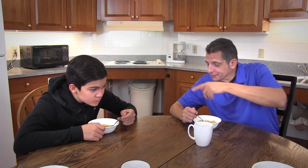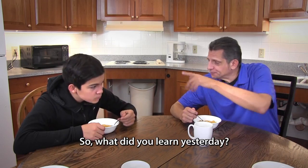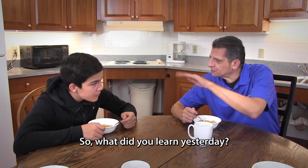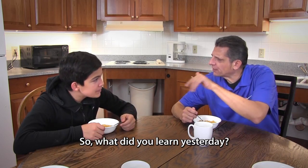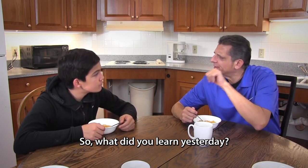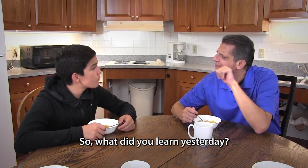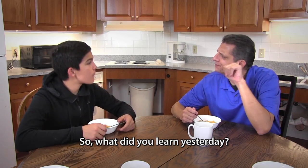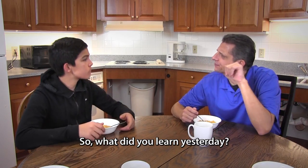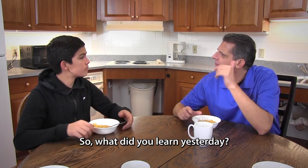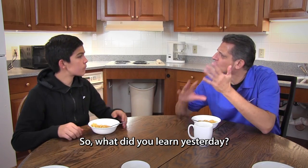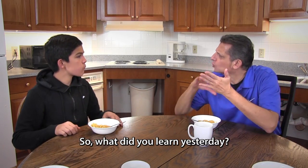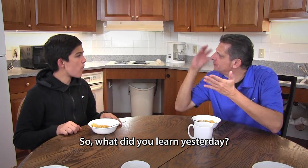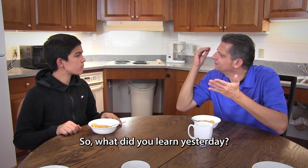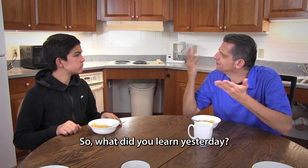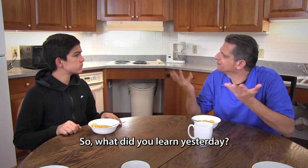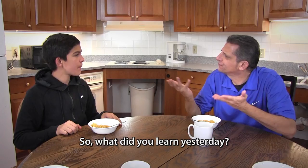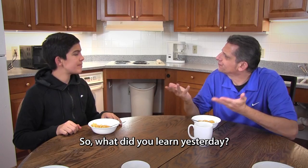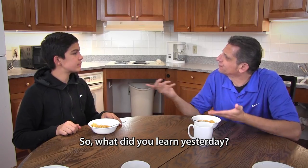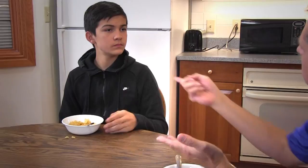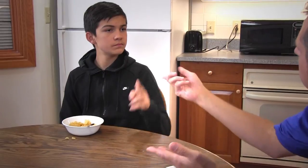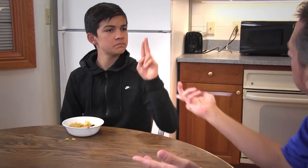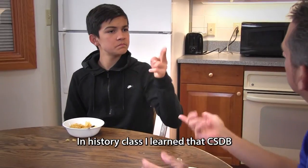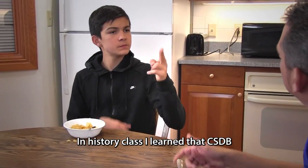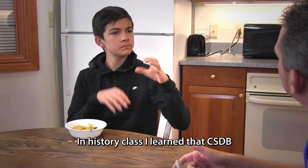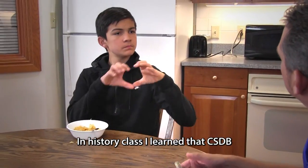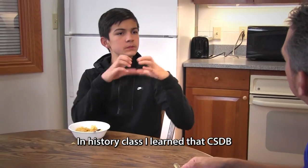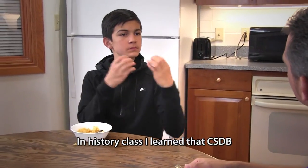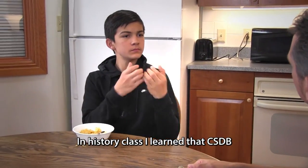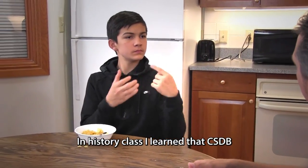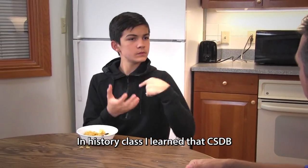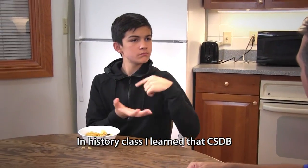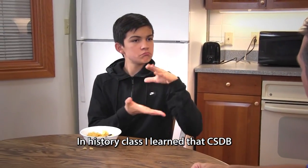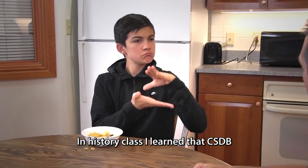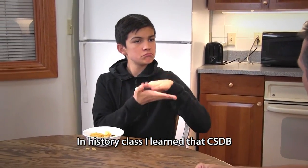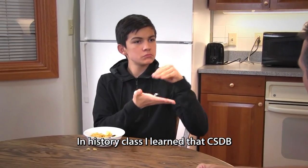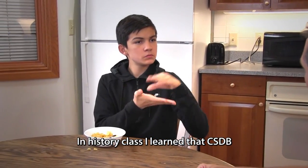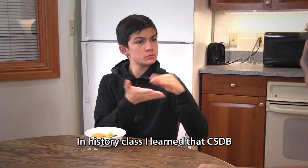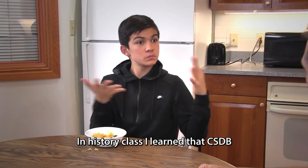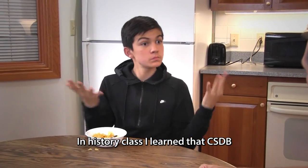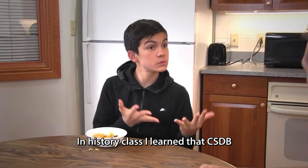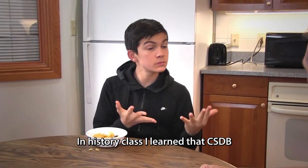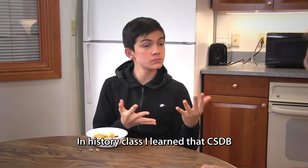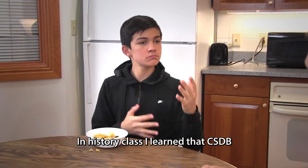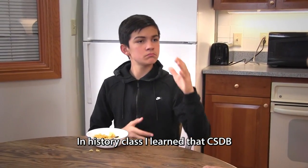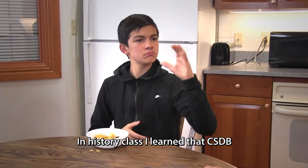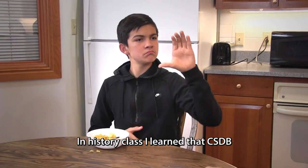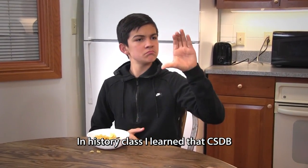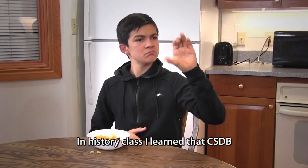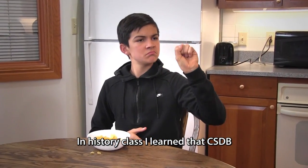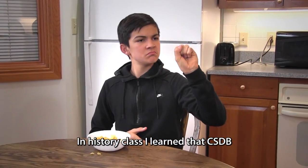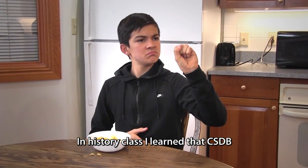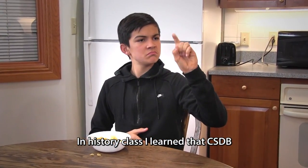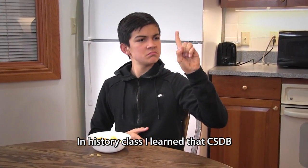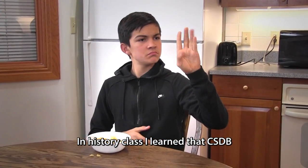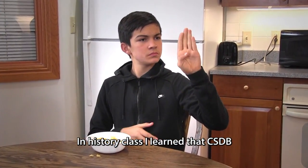So, what did you learn yesterday? In history class, I learned that CSTB